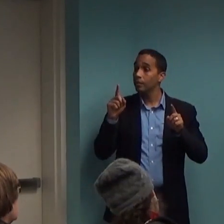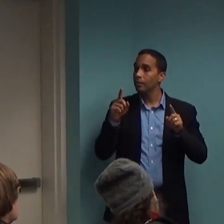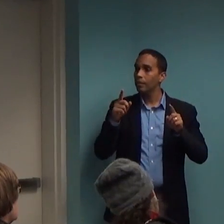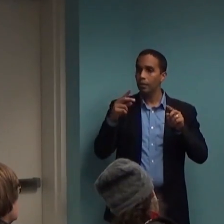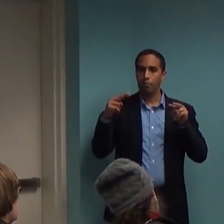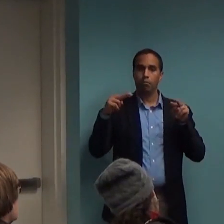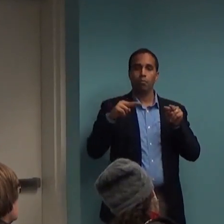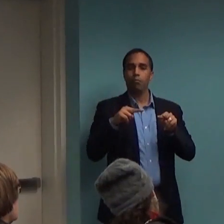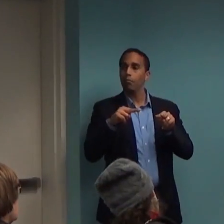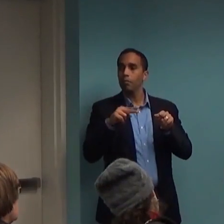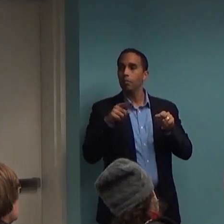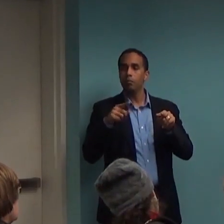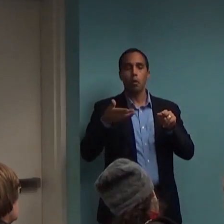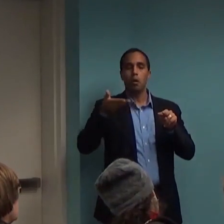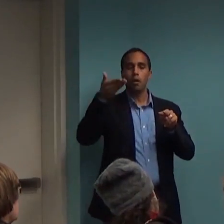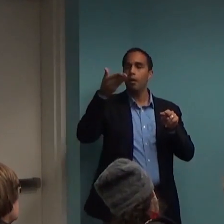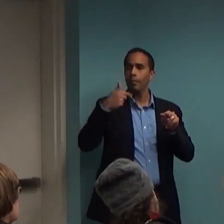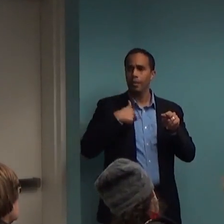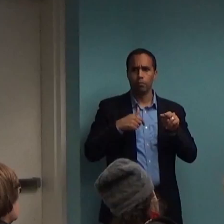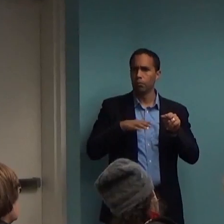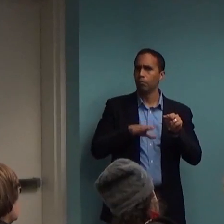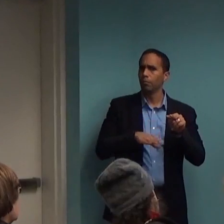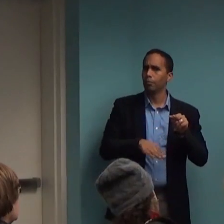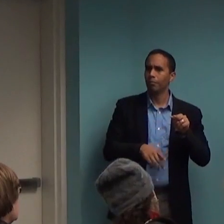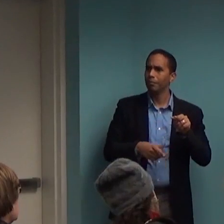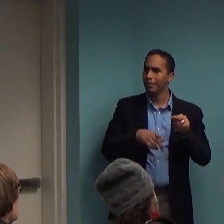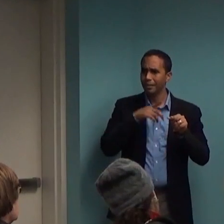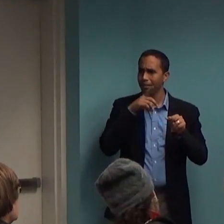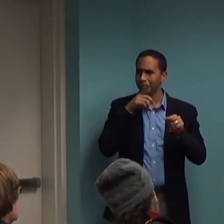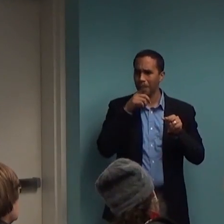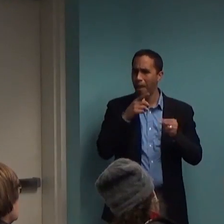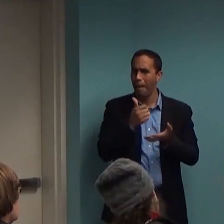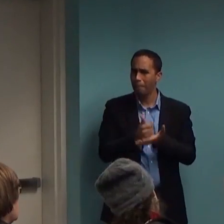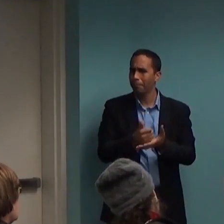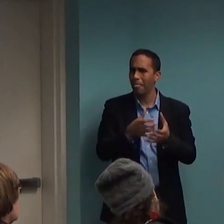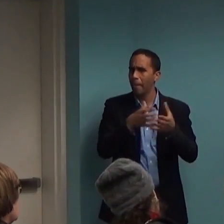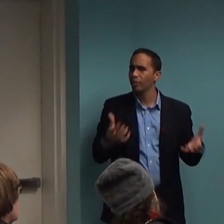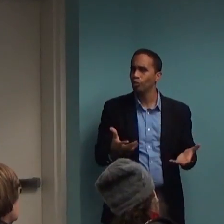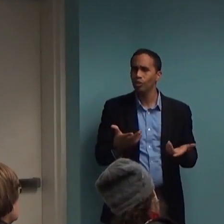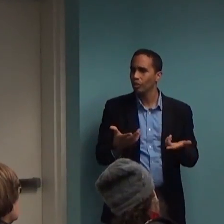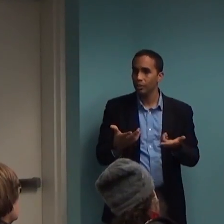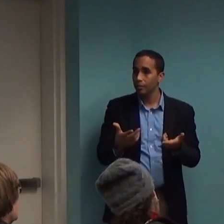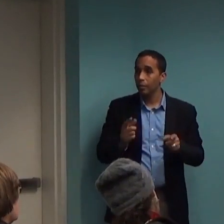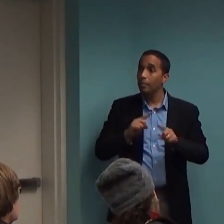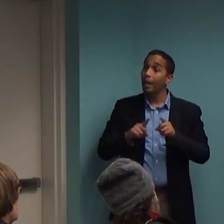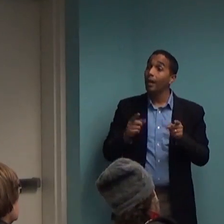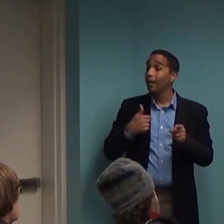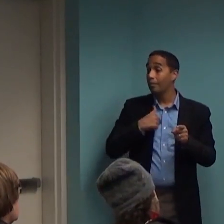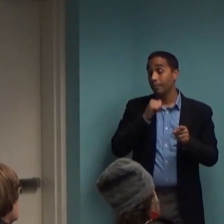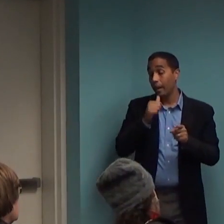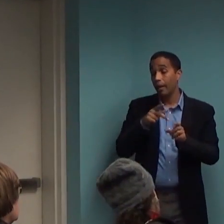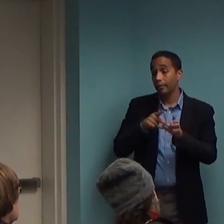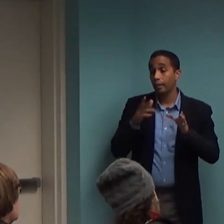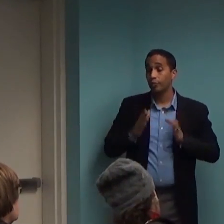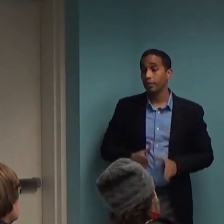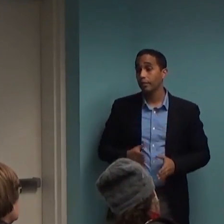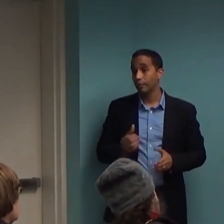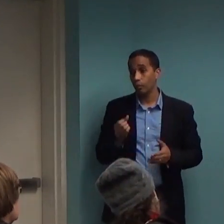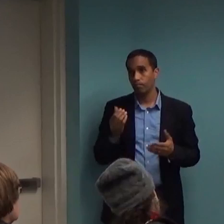psychiatry might read the data. And I'm probably not a good person to speak to that, though, because I'm not a psychiatrist. So it's, you know, I would